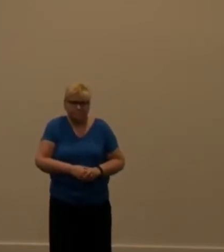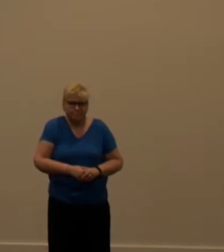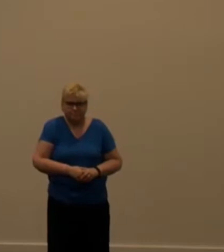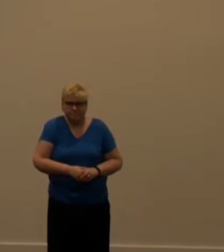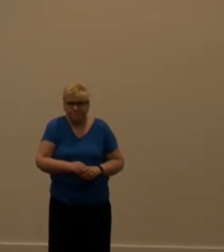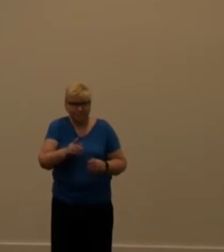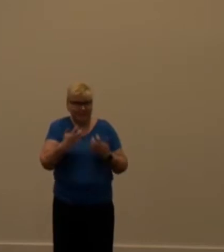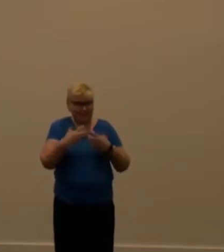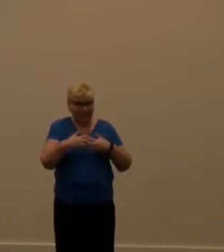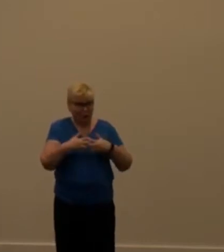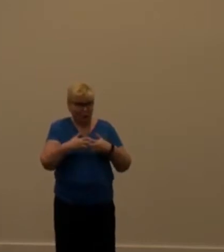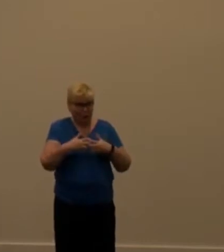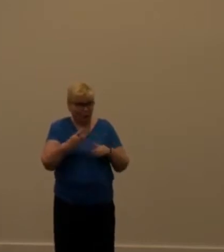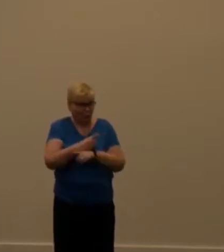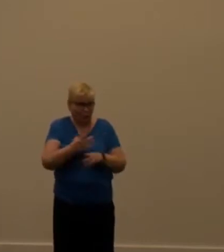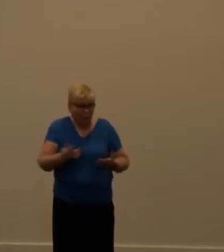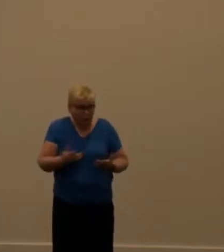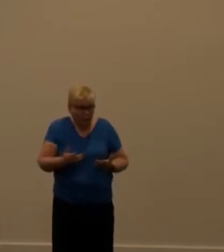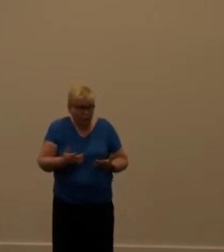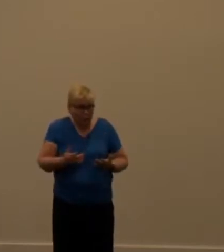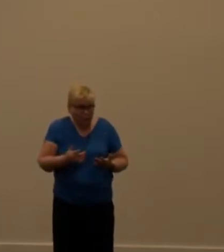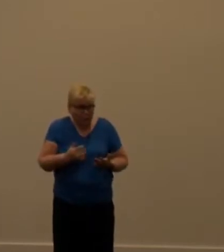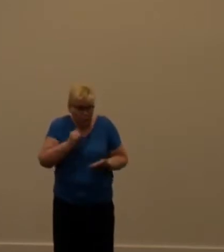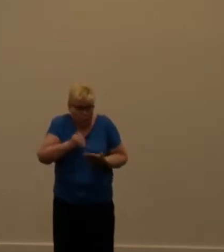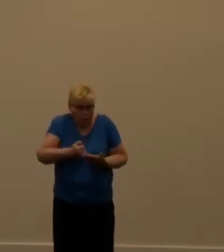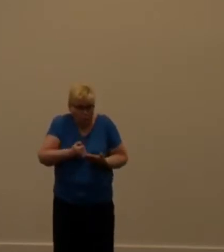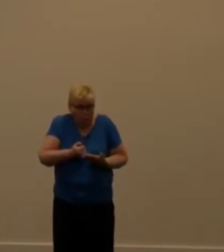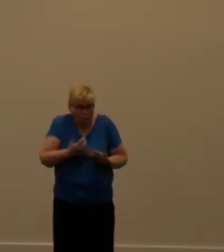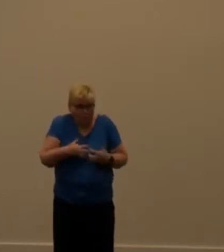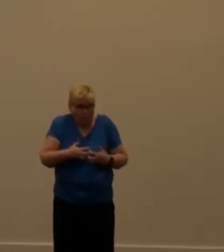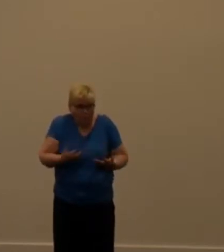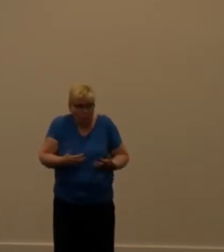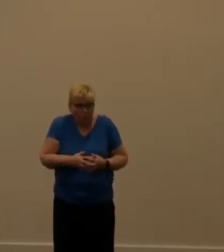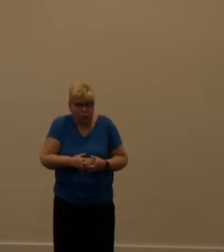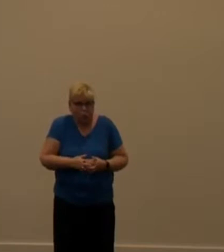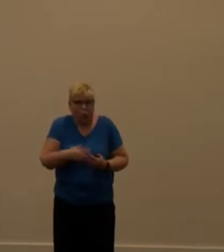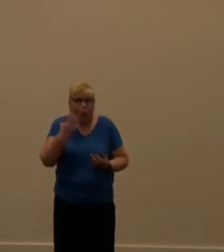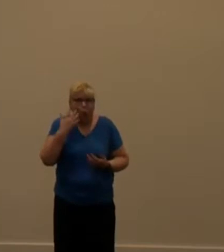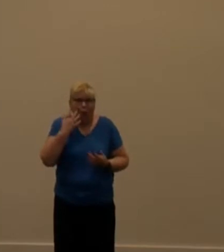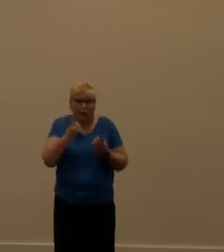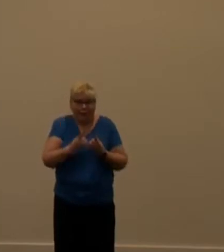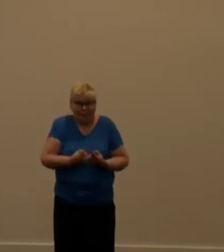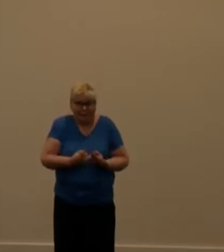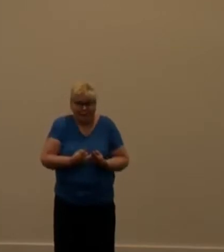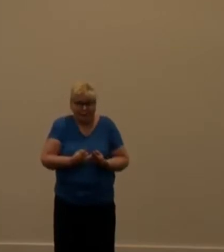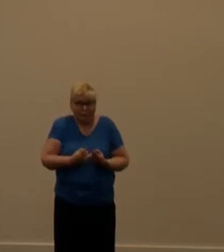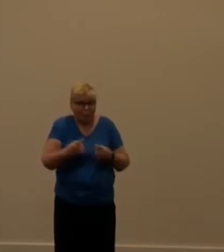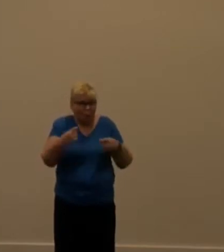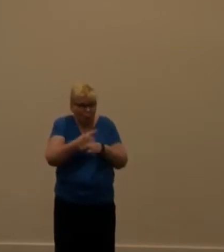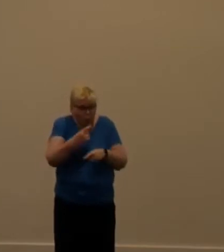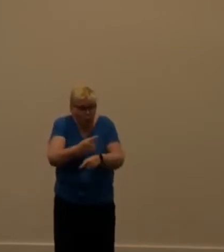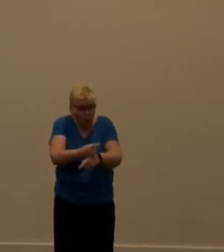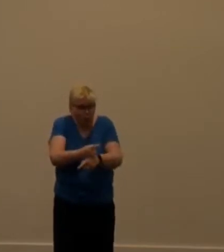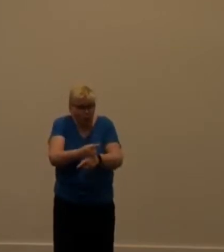Wrong technology. Another question is when when things go wrong in the CRM